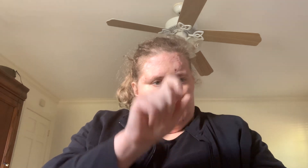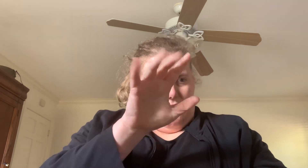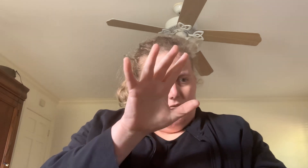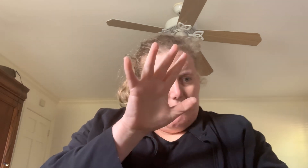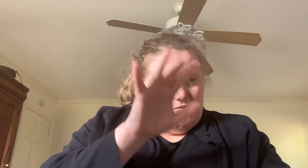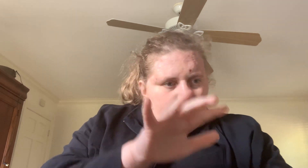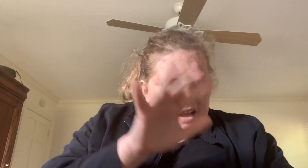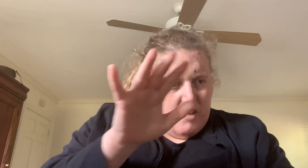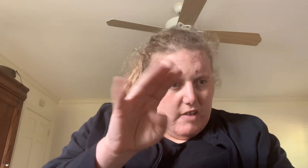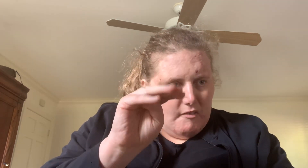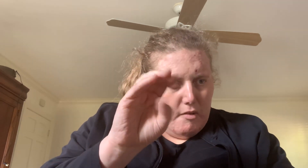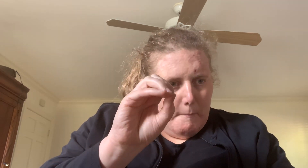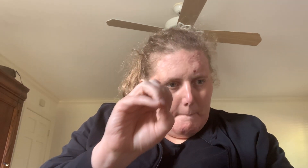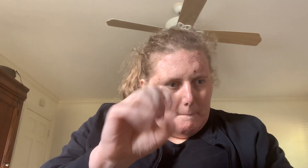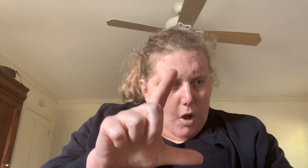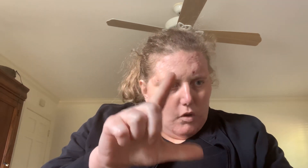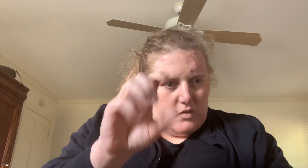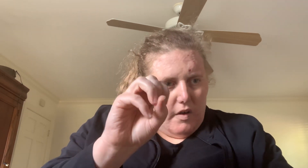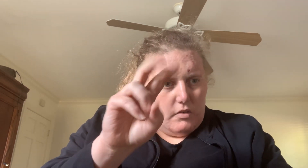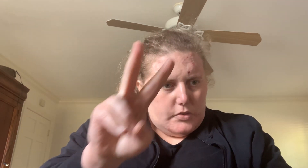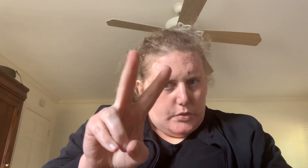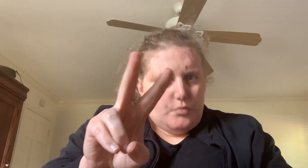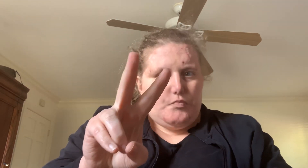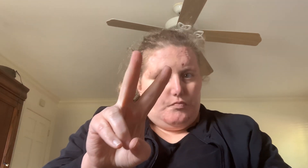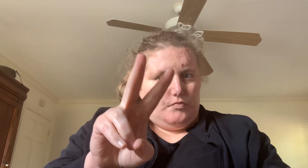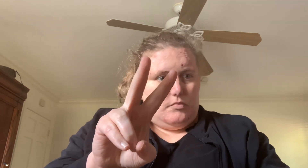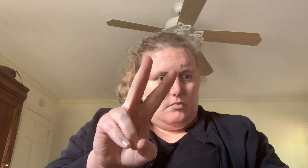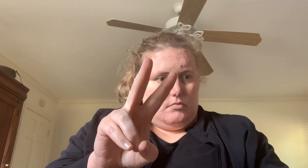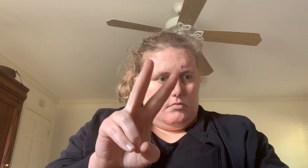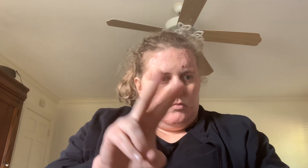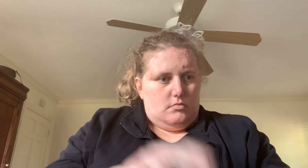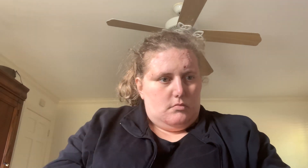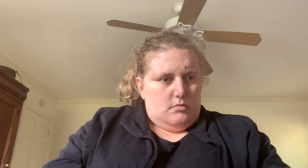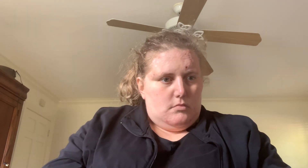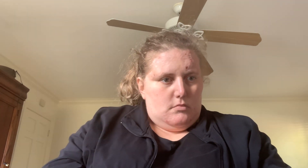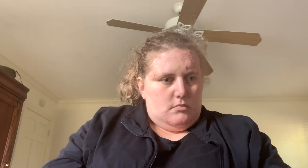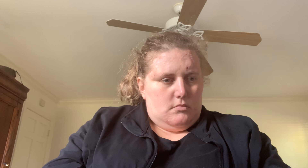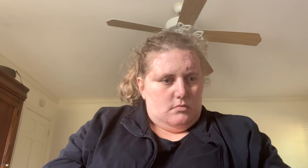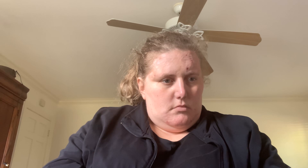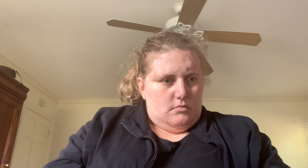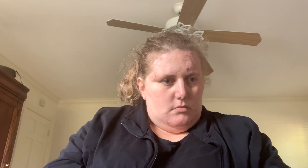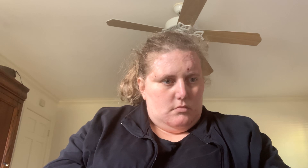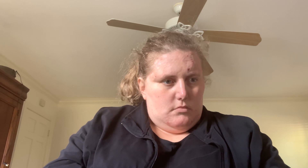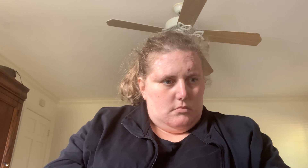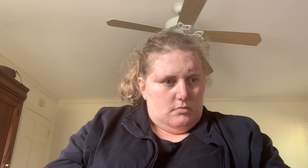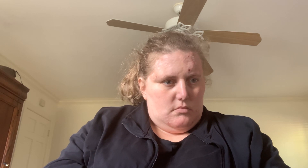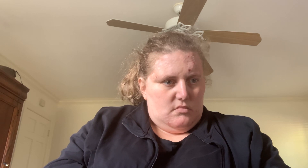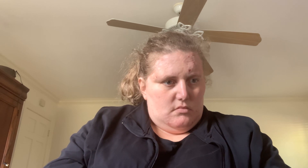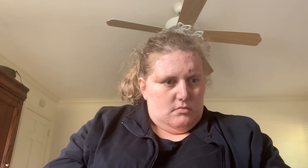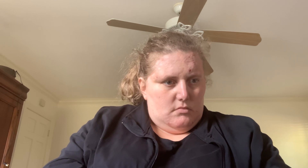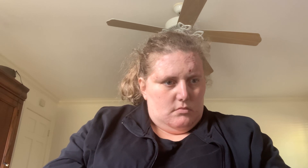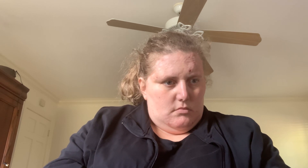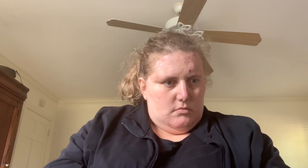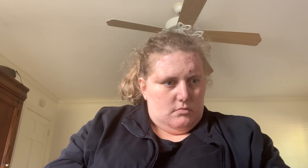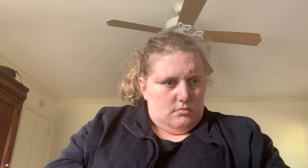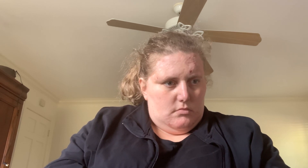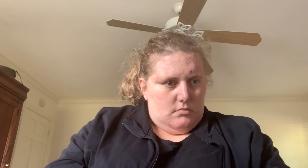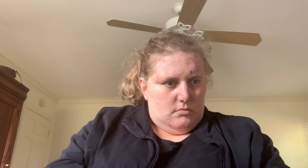If we want to know how many moles of how many grams of water will be produced from this many moles of